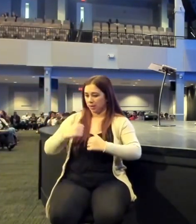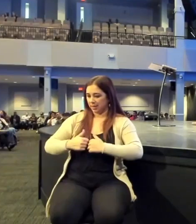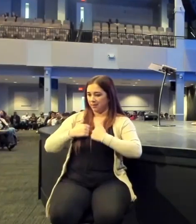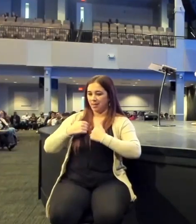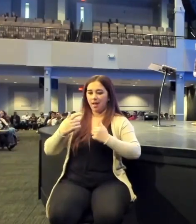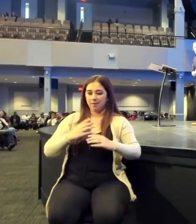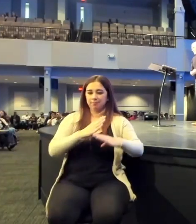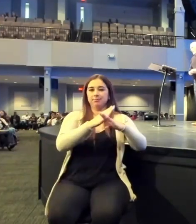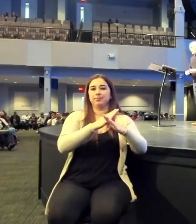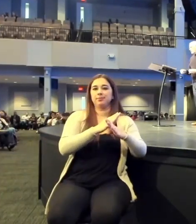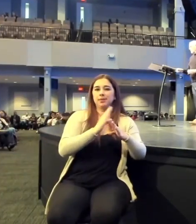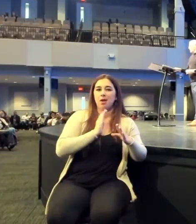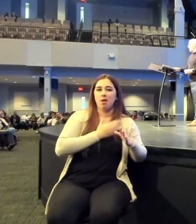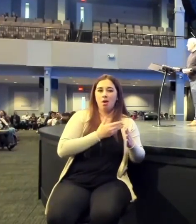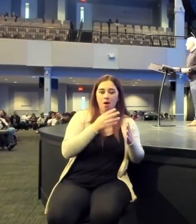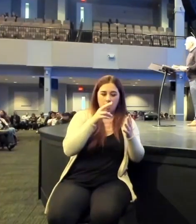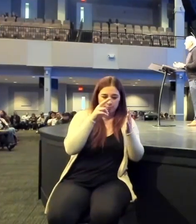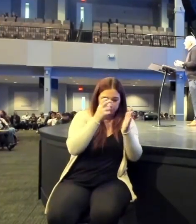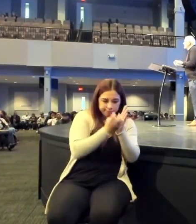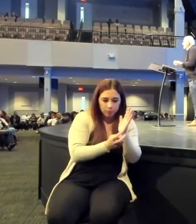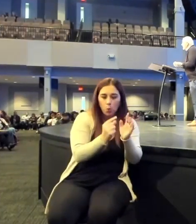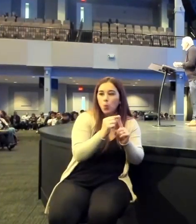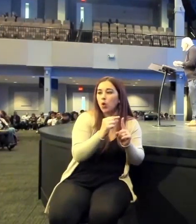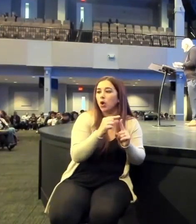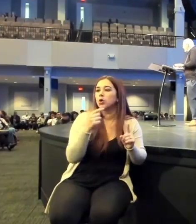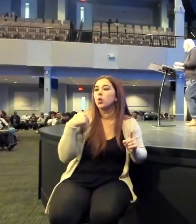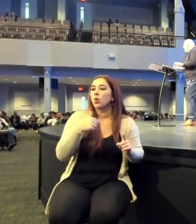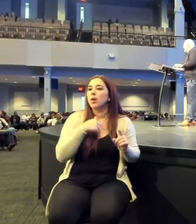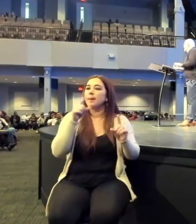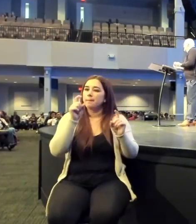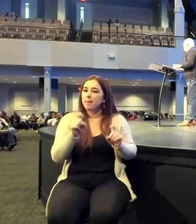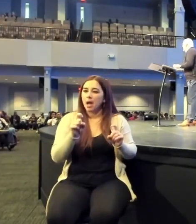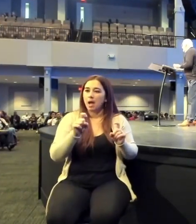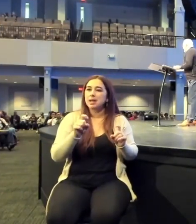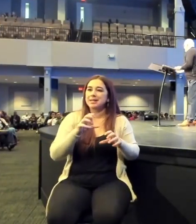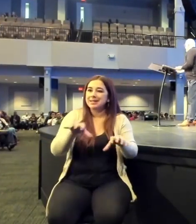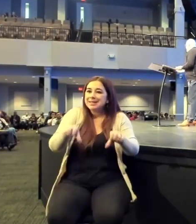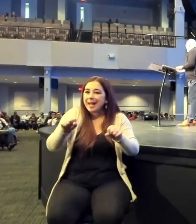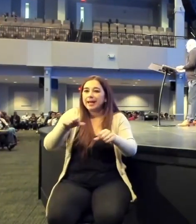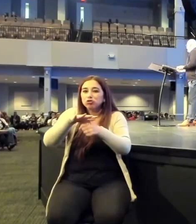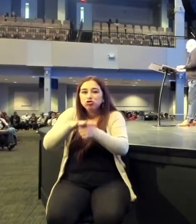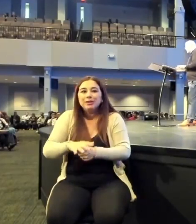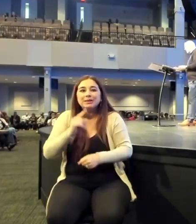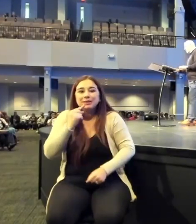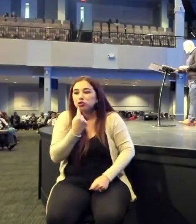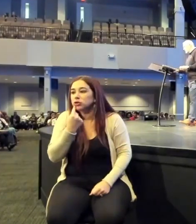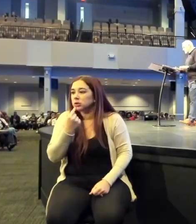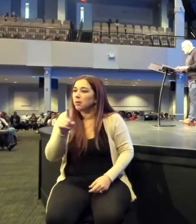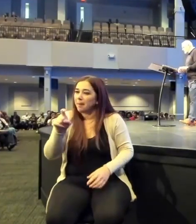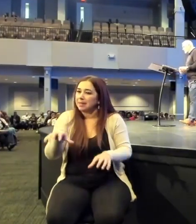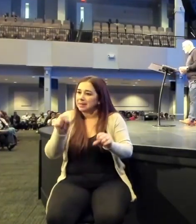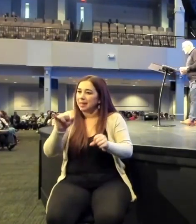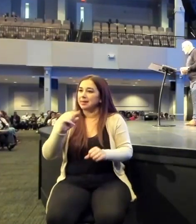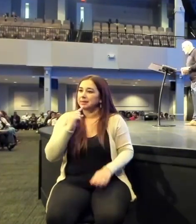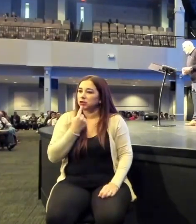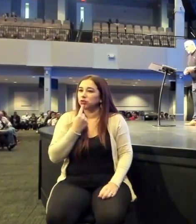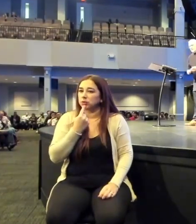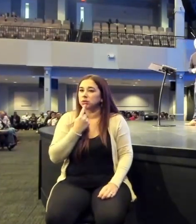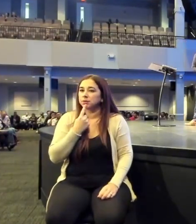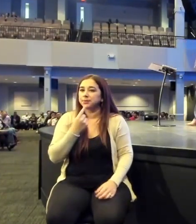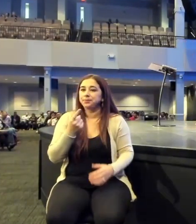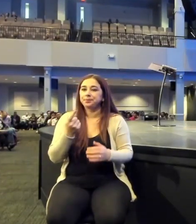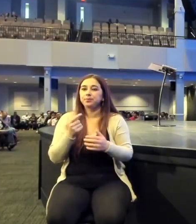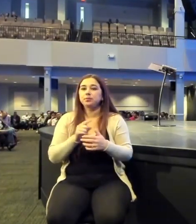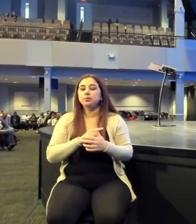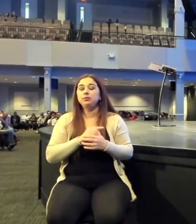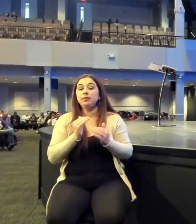the distresses that we find ourselves in. So we have to take stress seriously. You have to take it seriously. Then